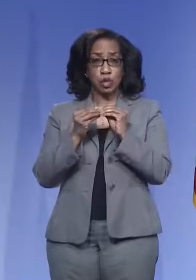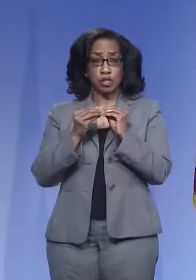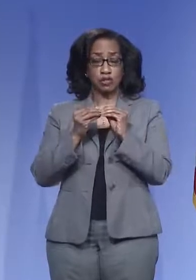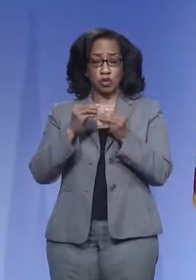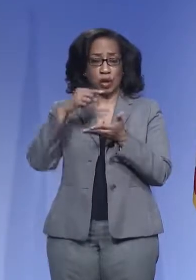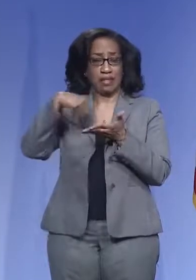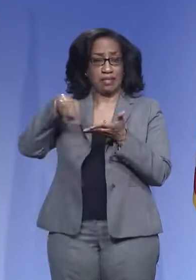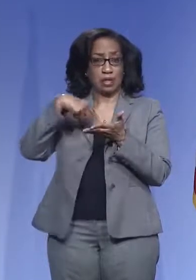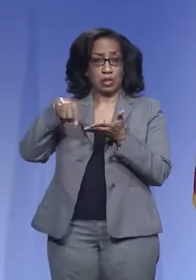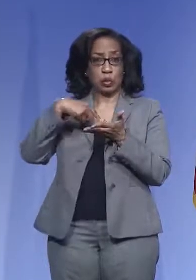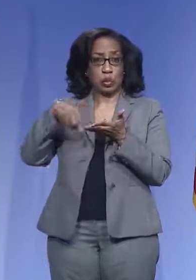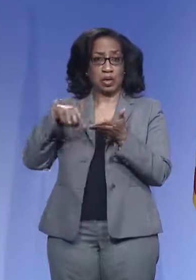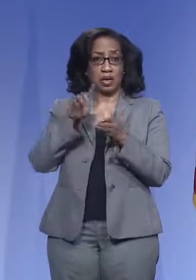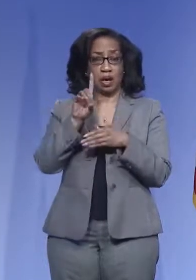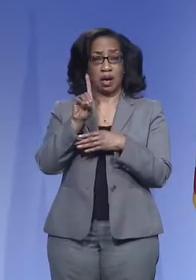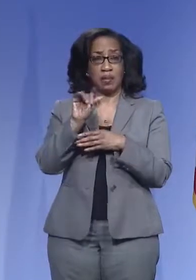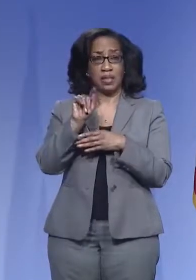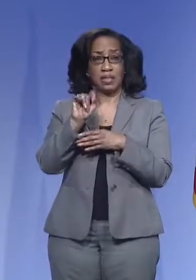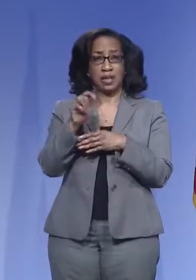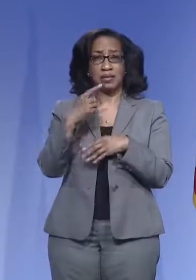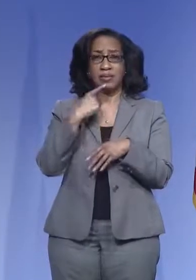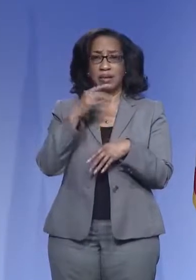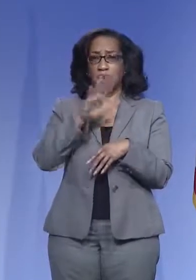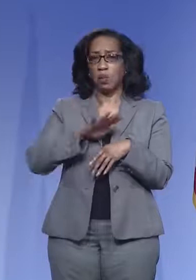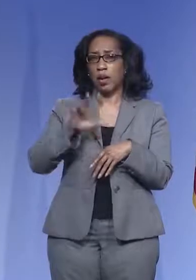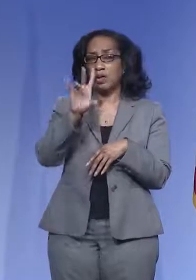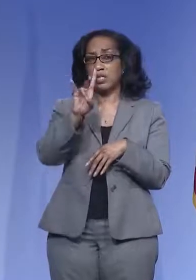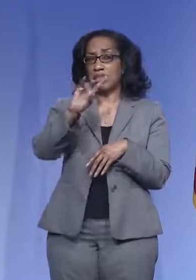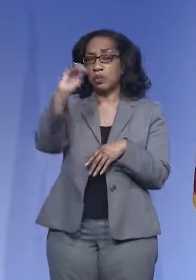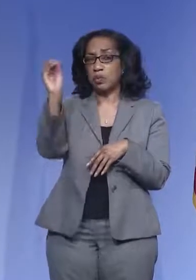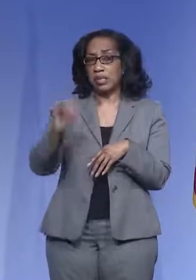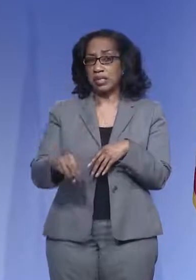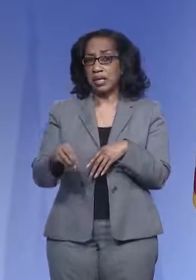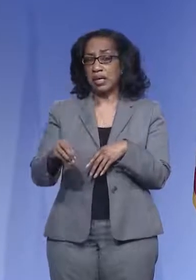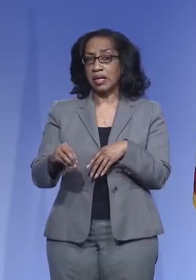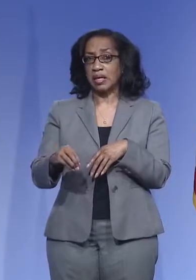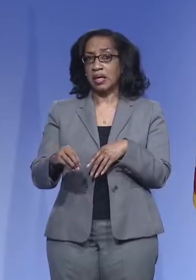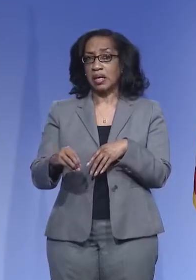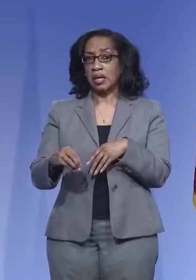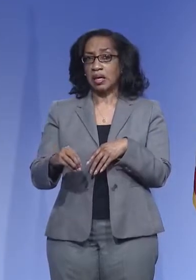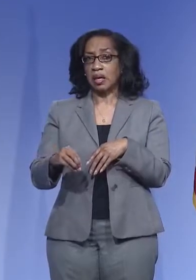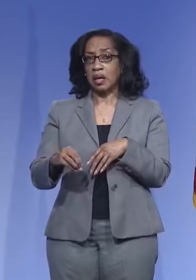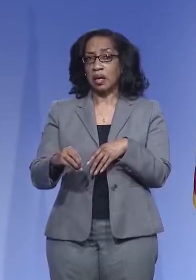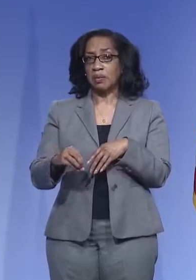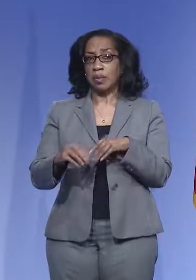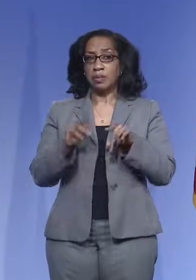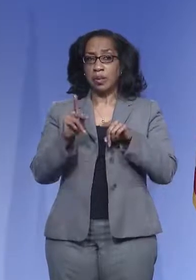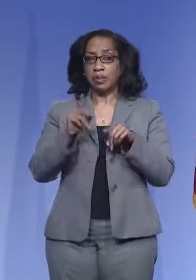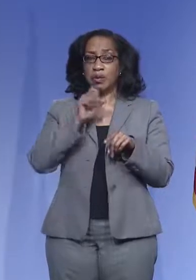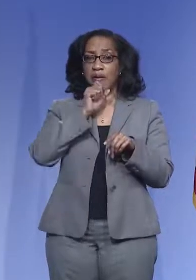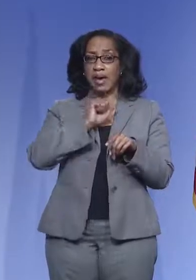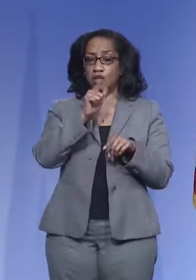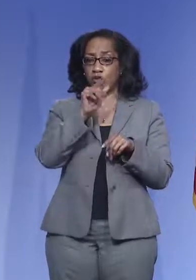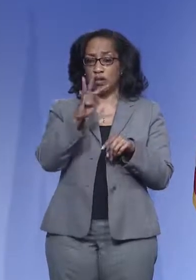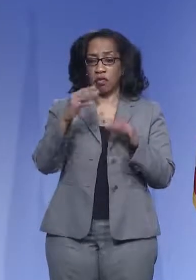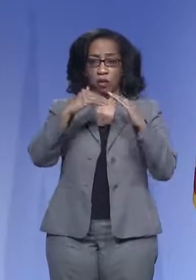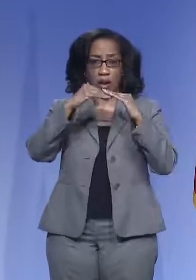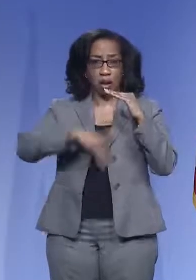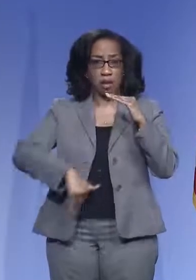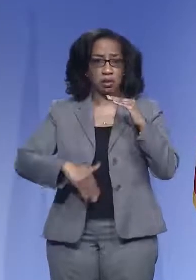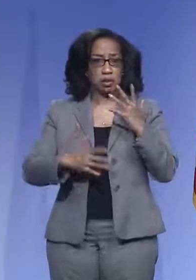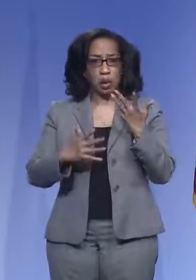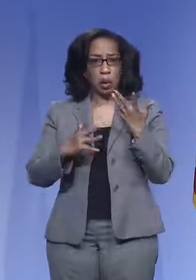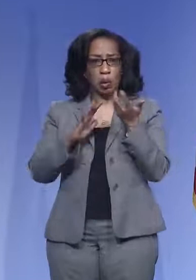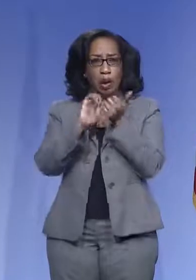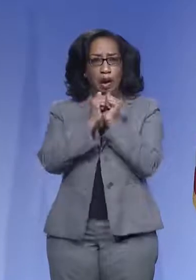like 7% or less of the vaccines have gone to people under age 24. And I'm wondering what sort of